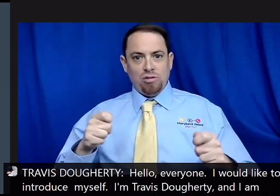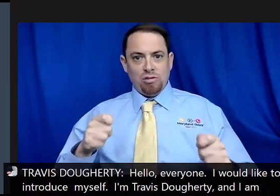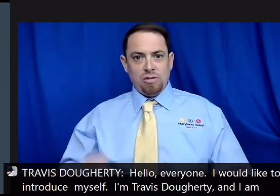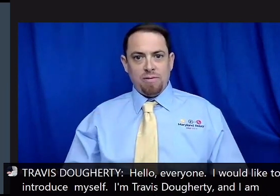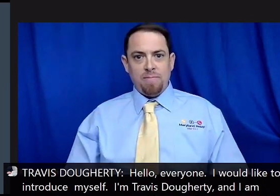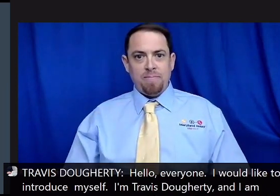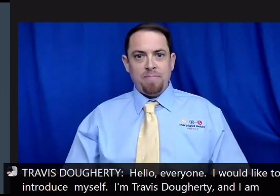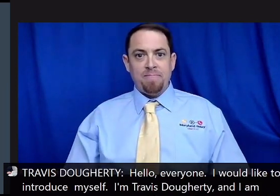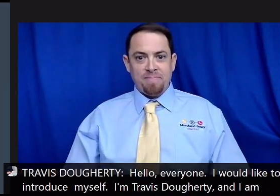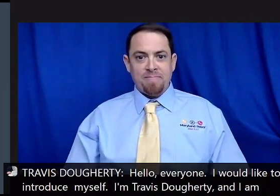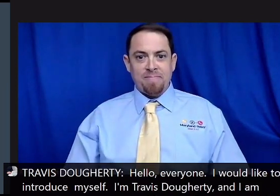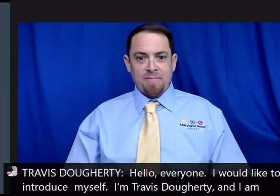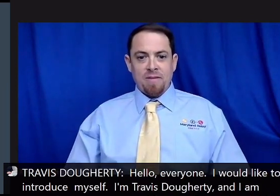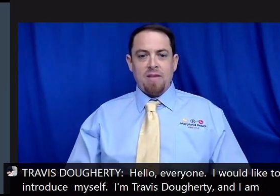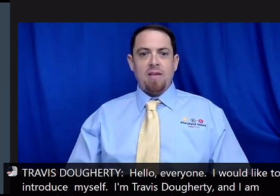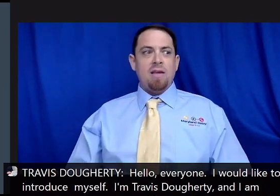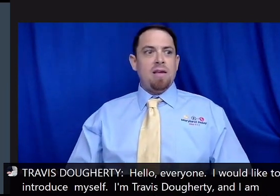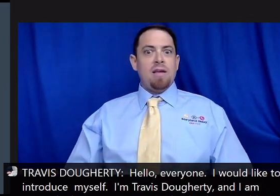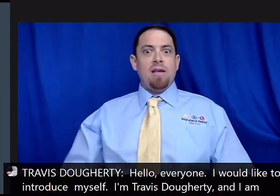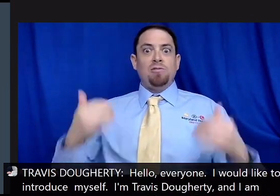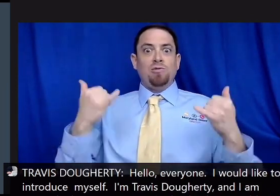State Relay Administrators.